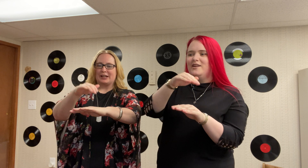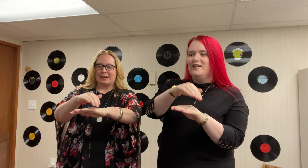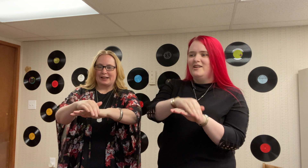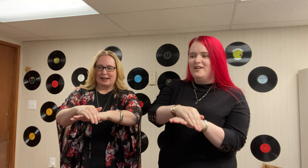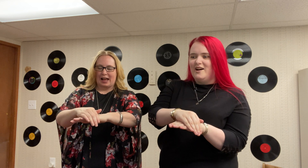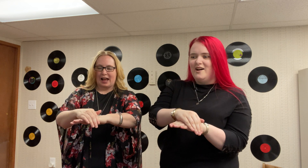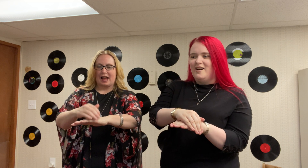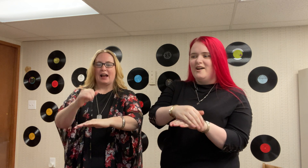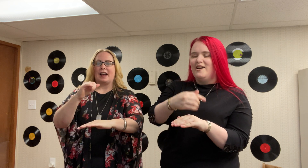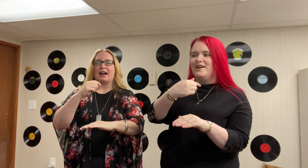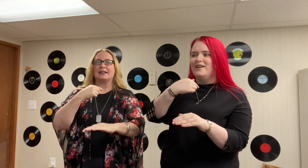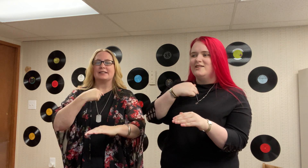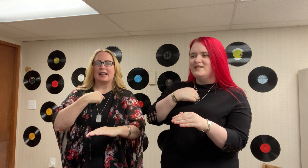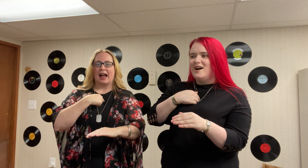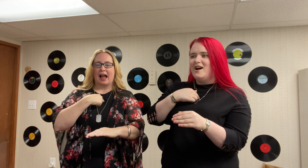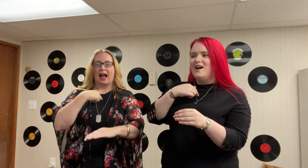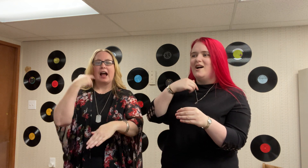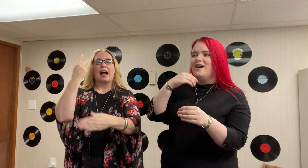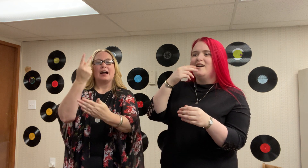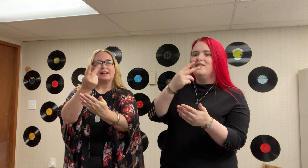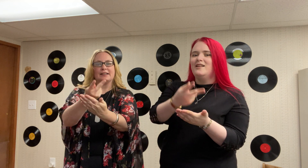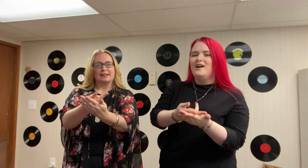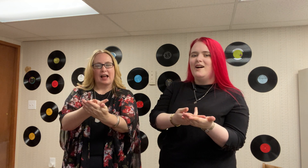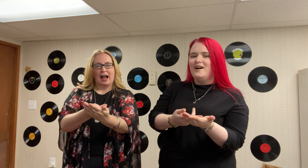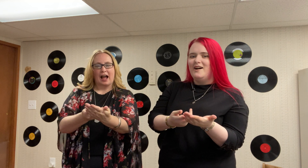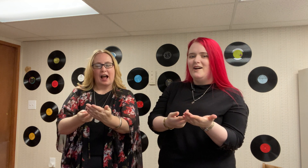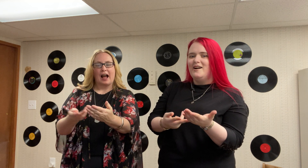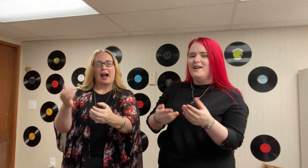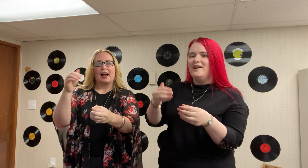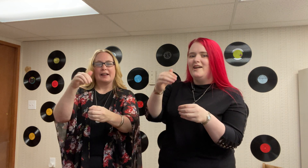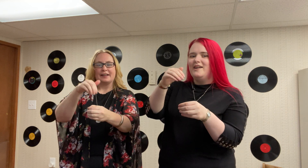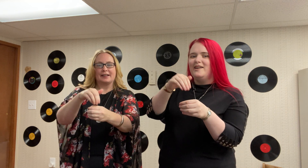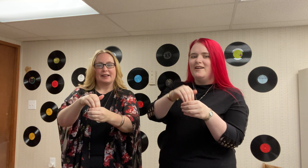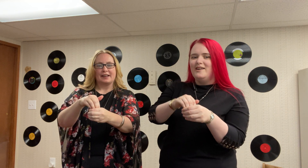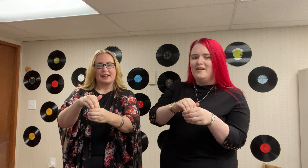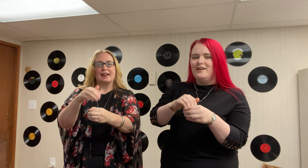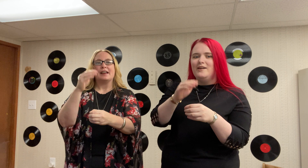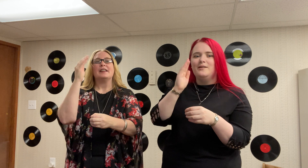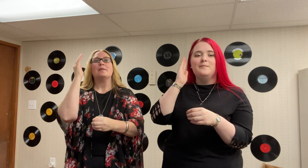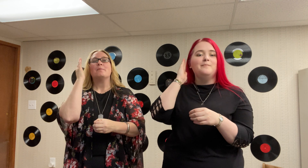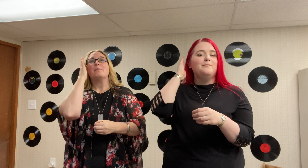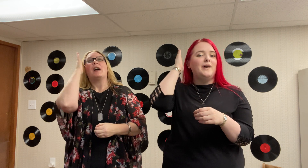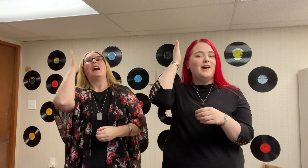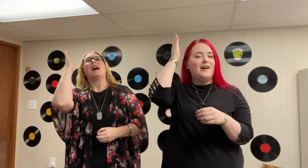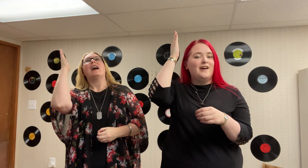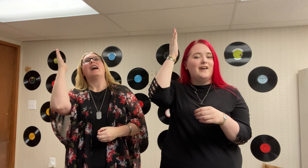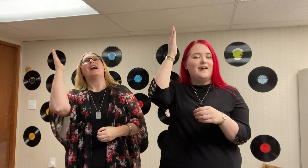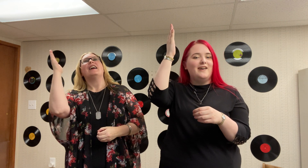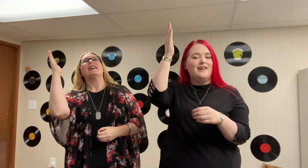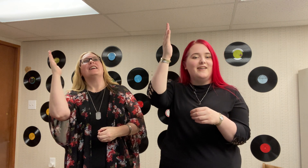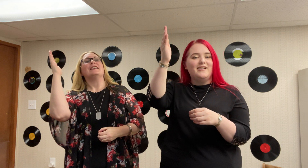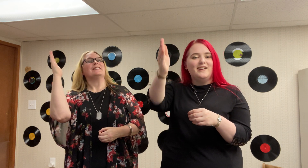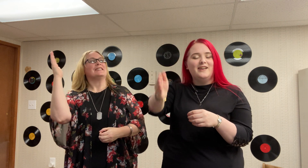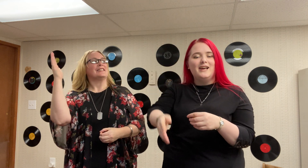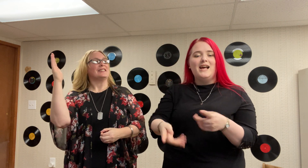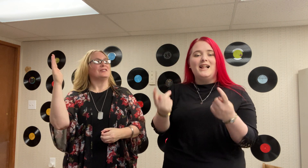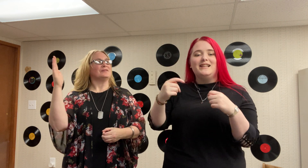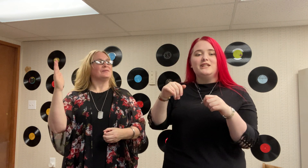Every night I lie in bed. Let's